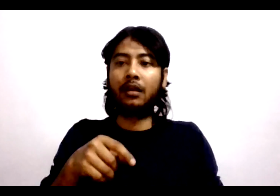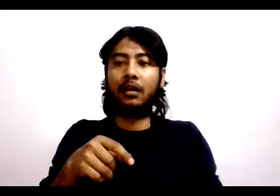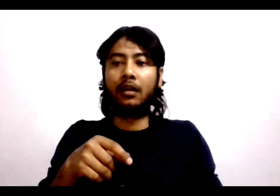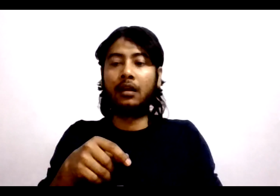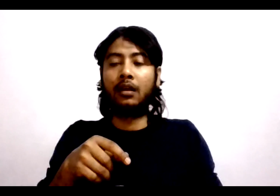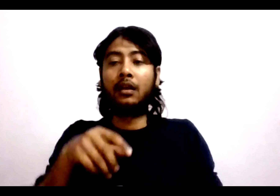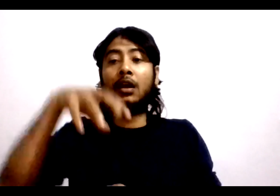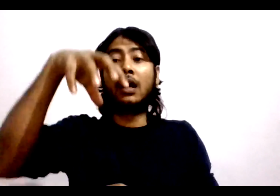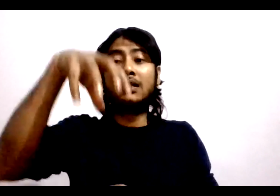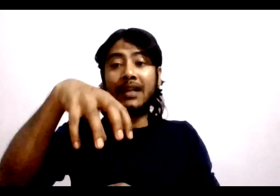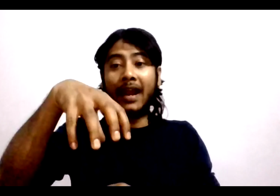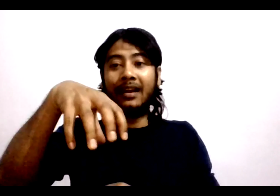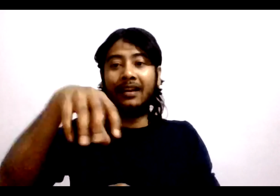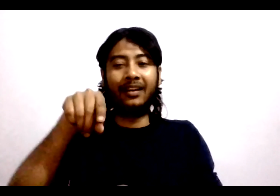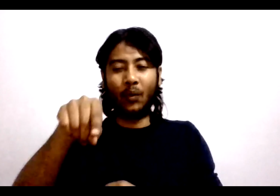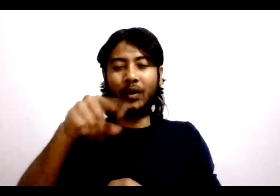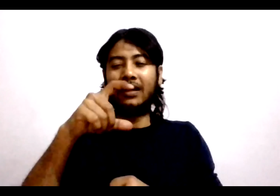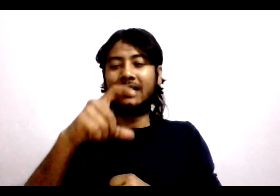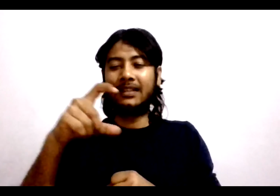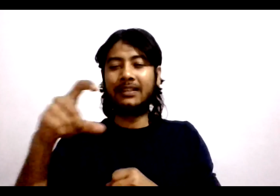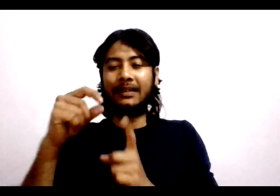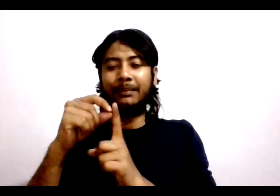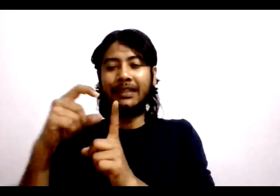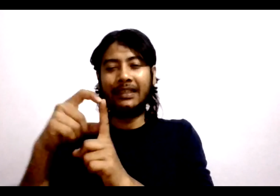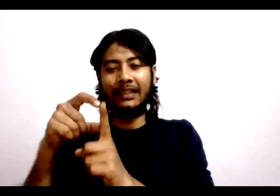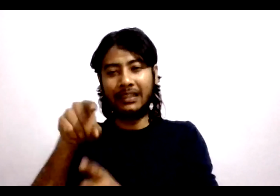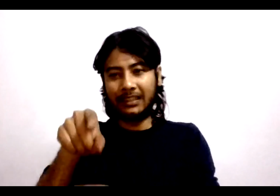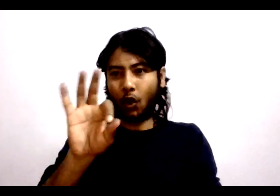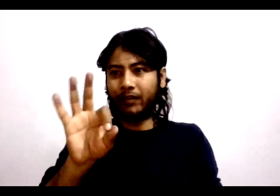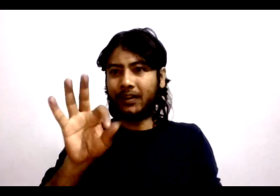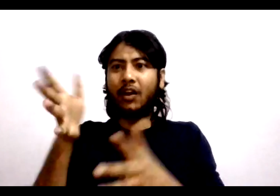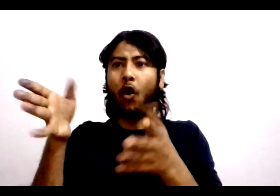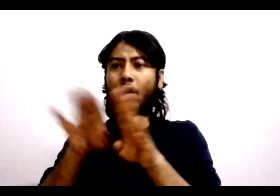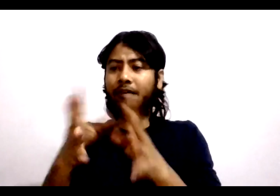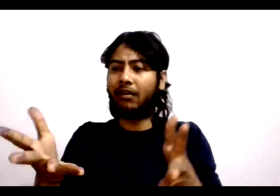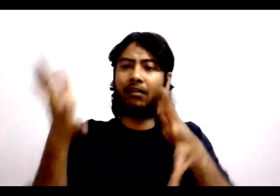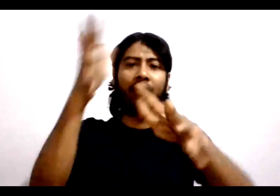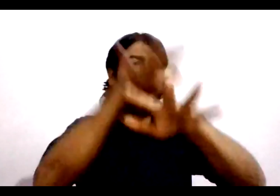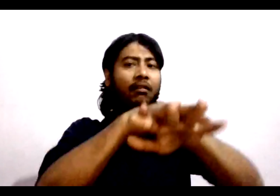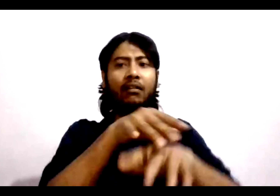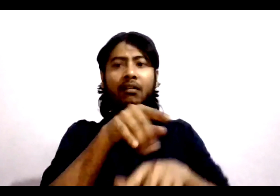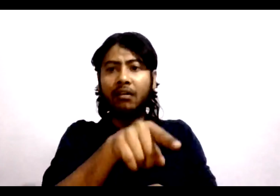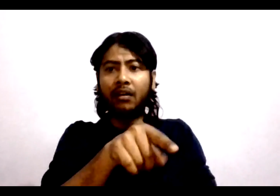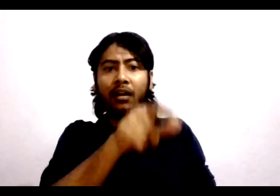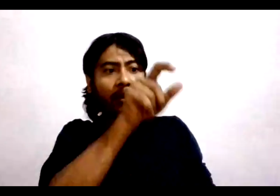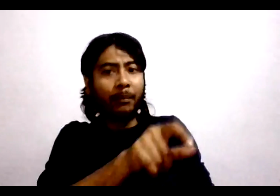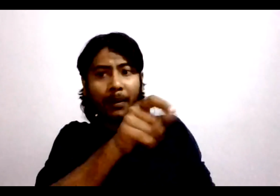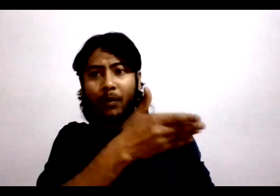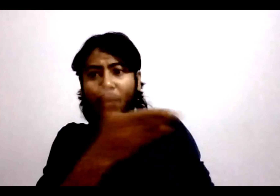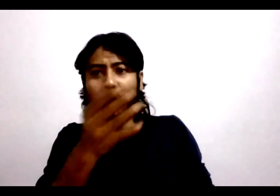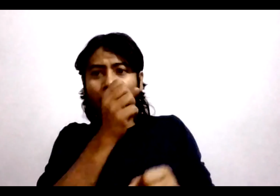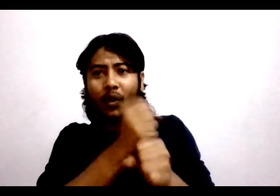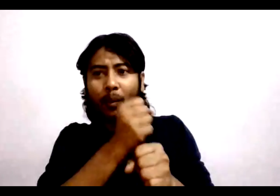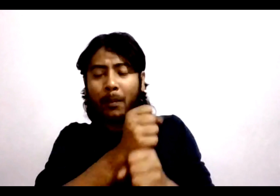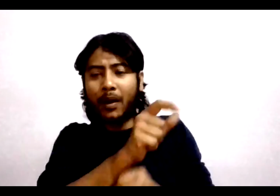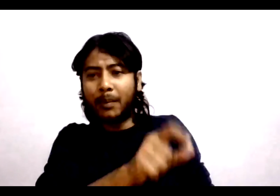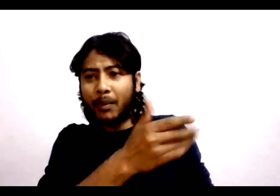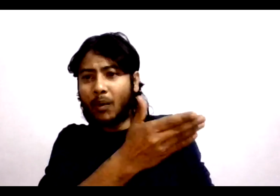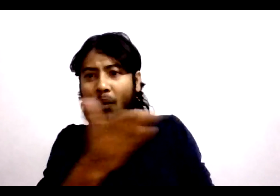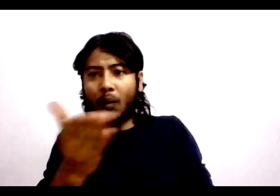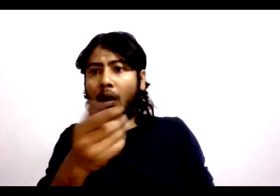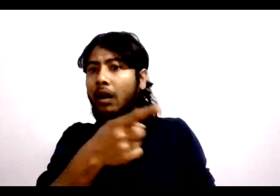one where the officers have no understanding of PWD? Okay. Okay. Thank you, Sudhakar.